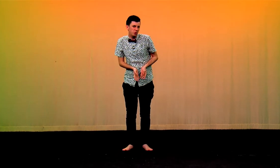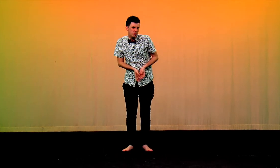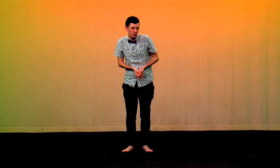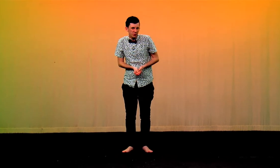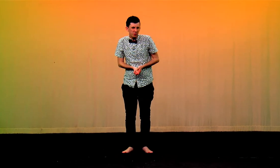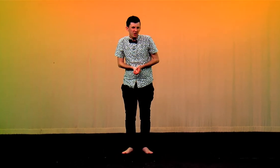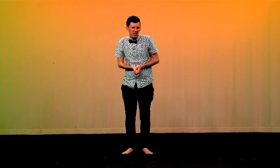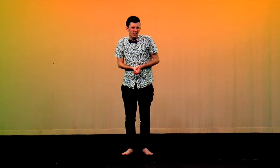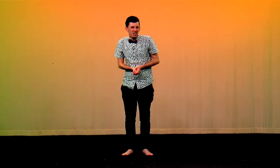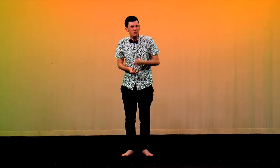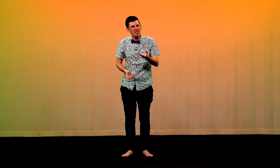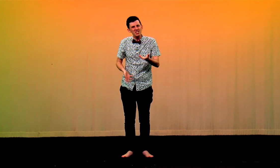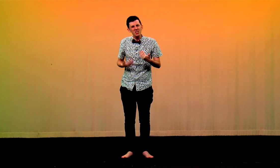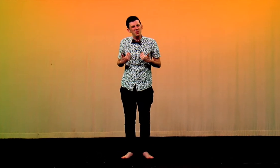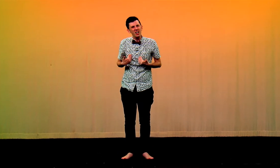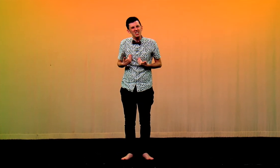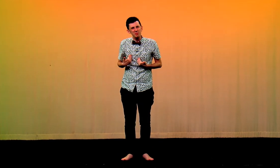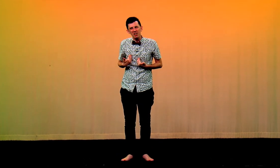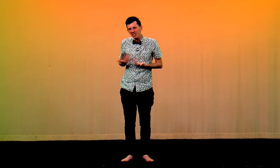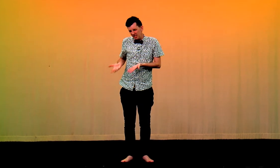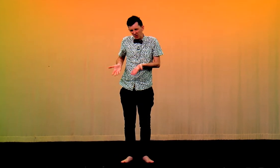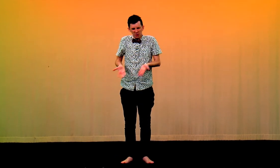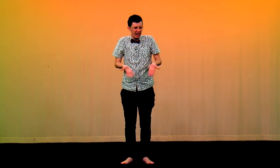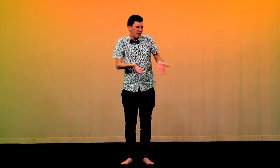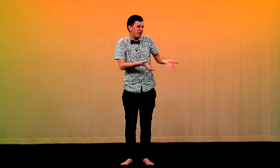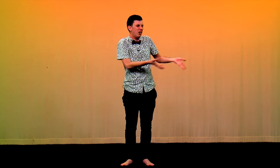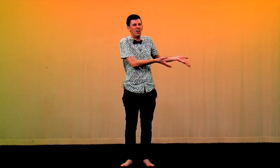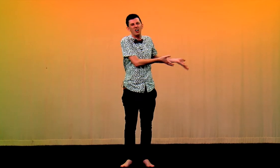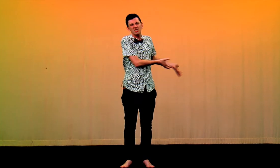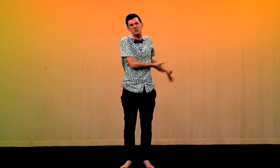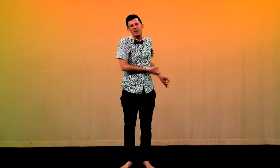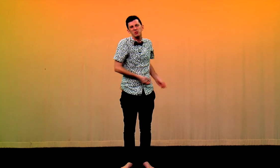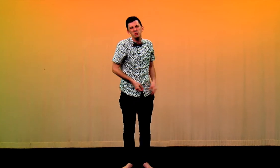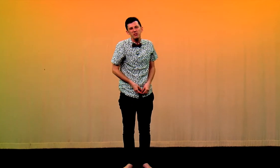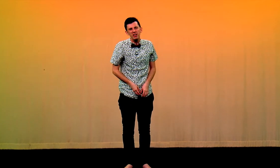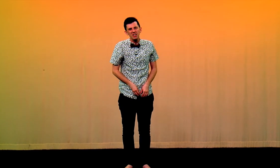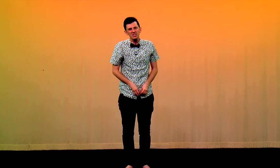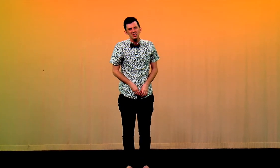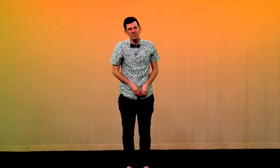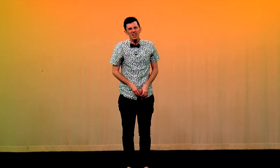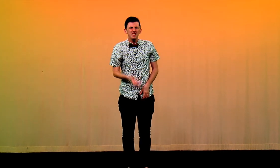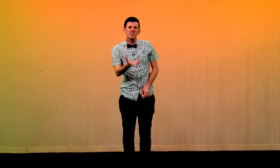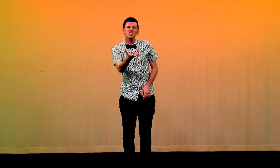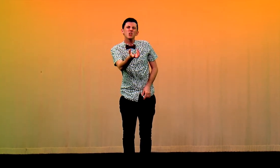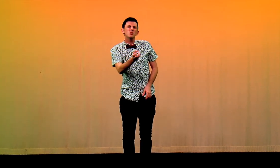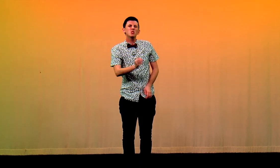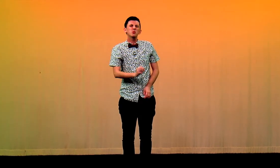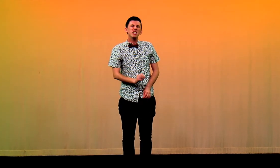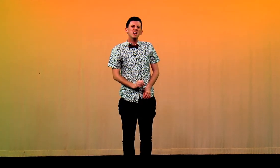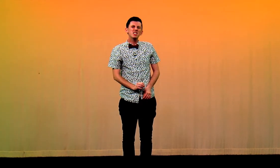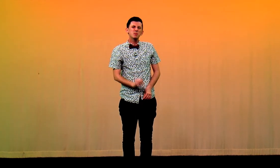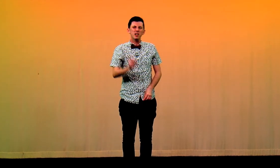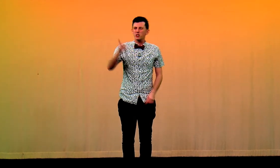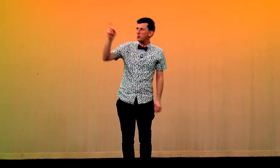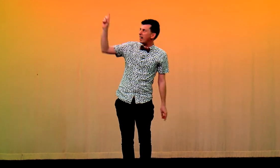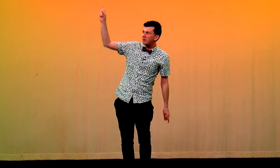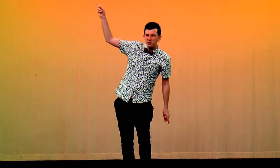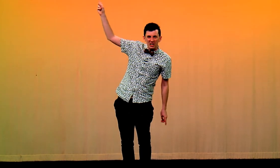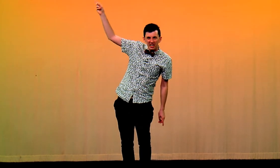do, you must know that us monkeys don't carry our hearts around with us. They're so sweet and special, we have to leave them